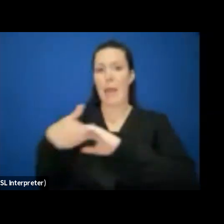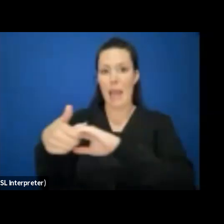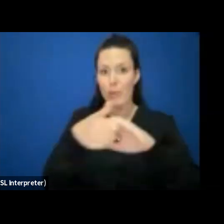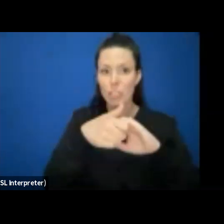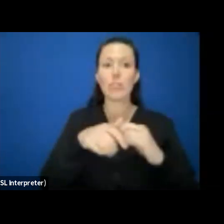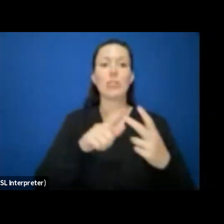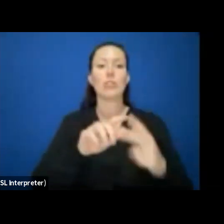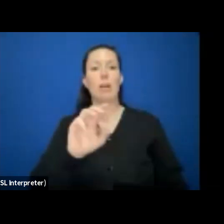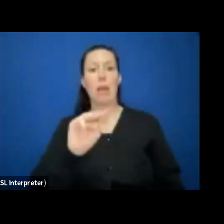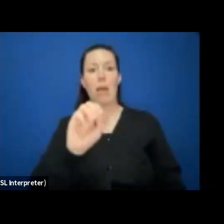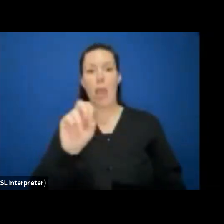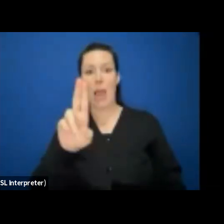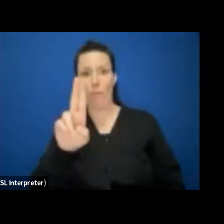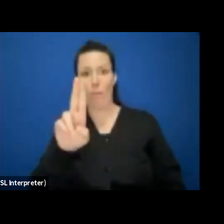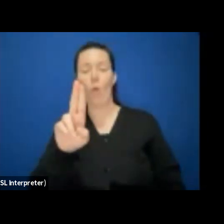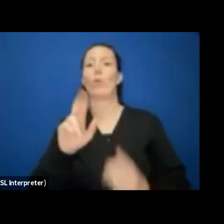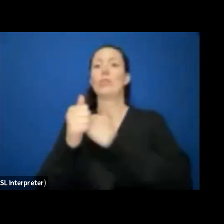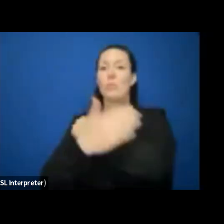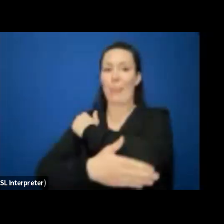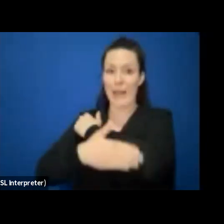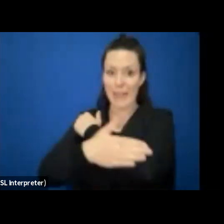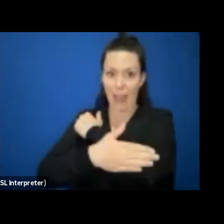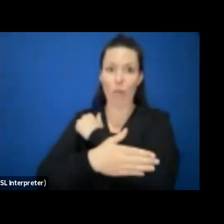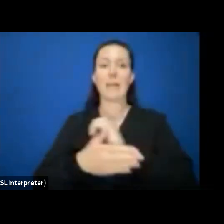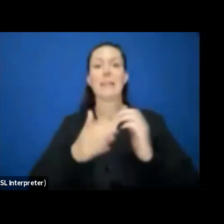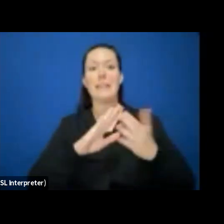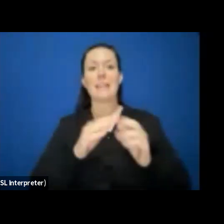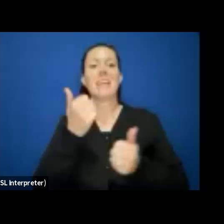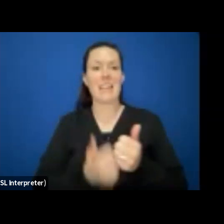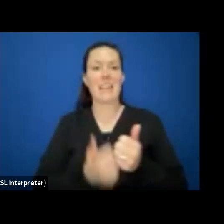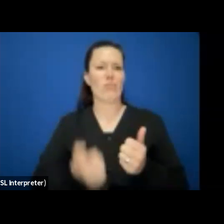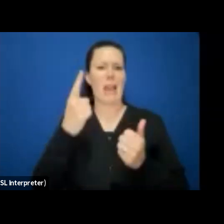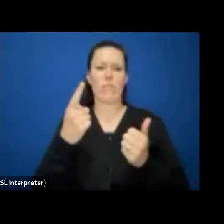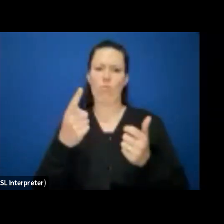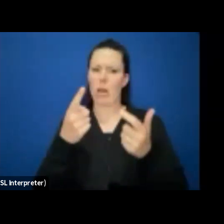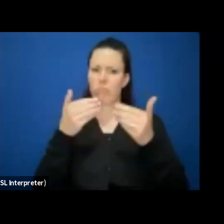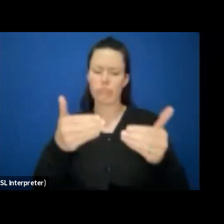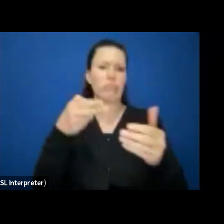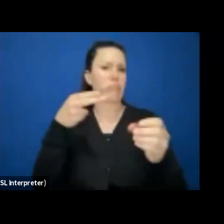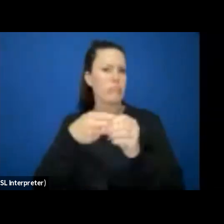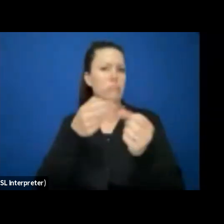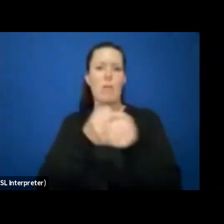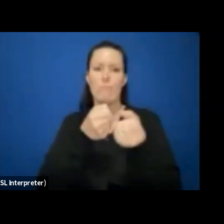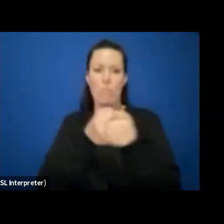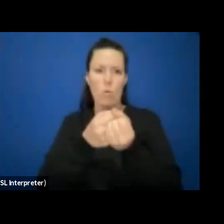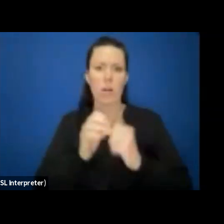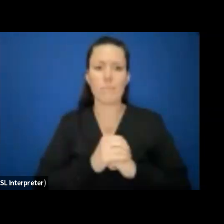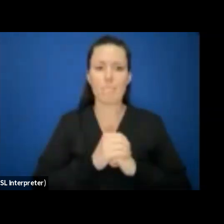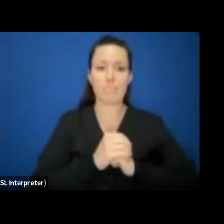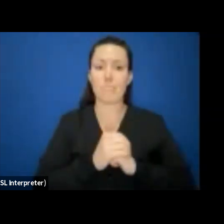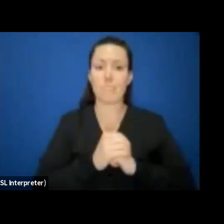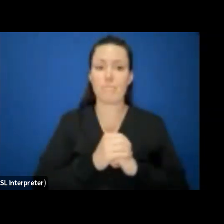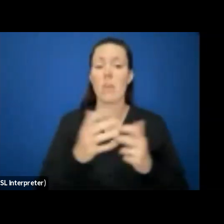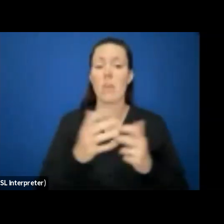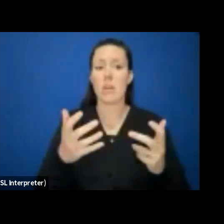different nonprofits, with the county, with the city. So everyone was really on board. We started working, we